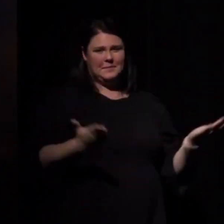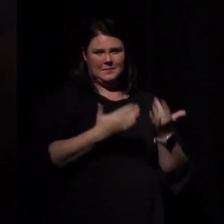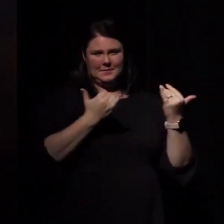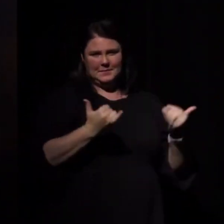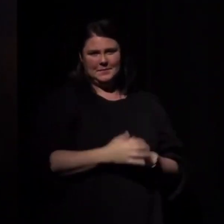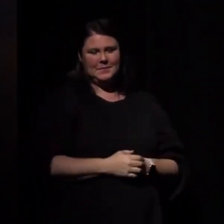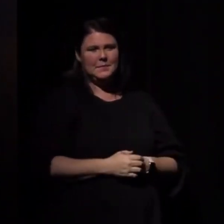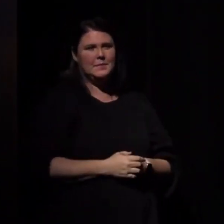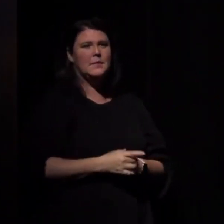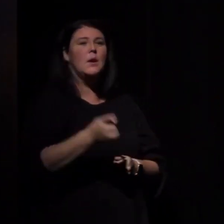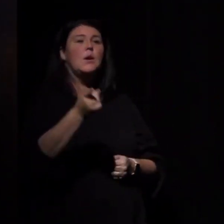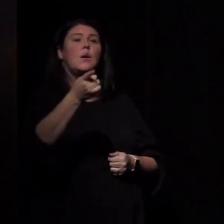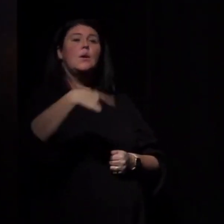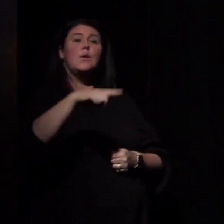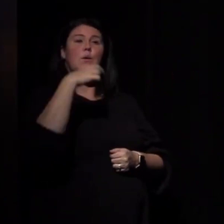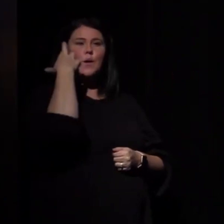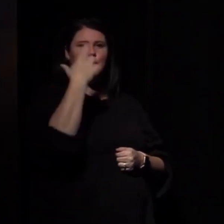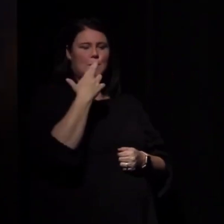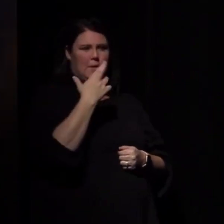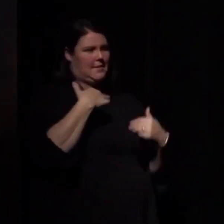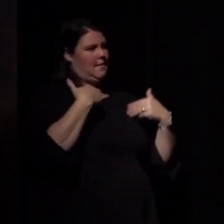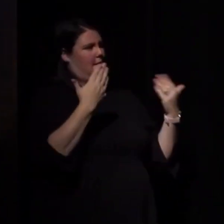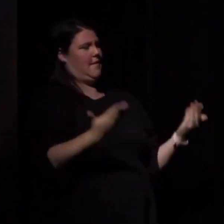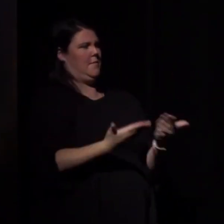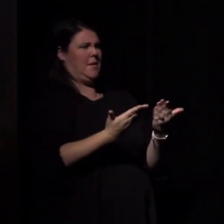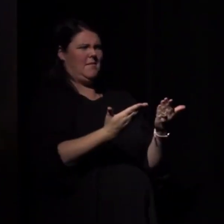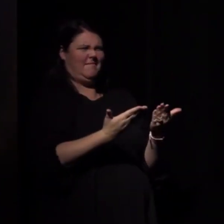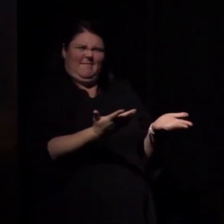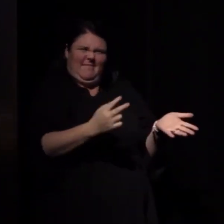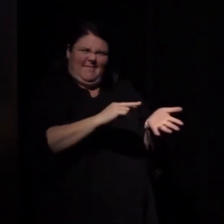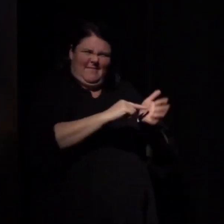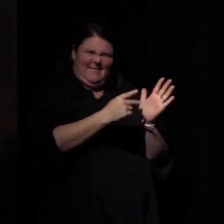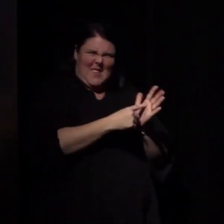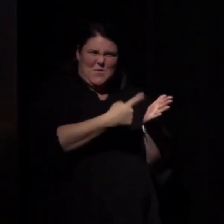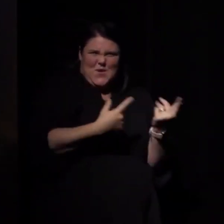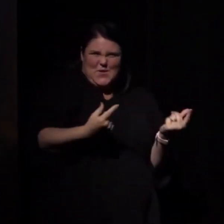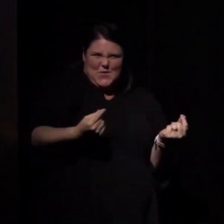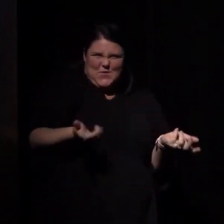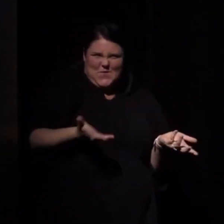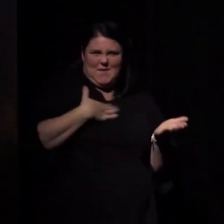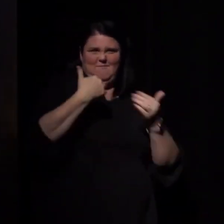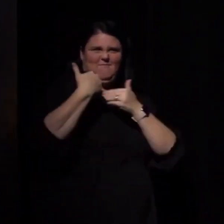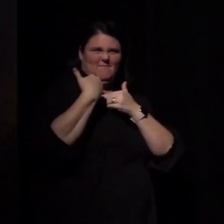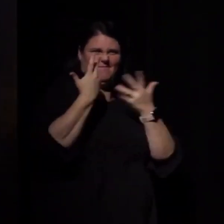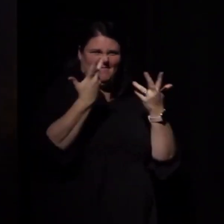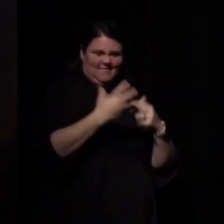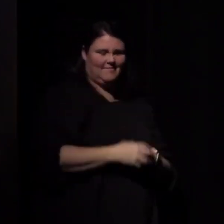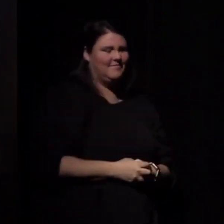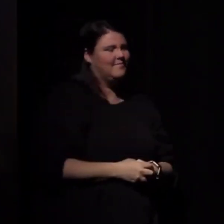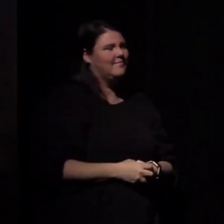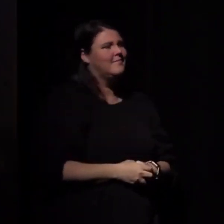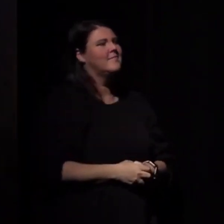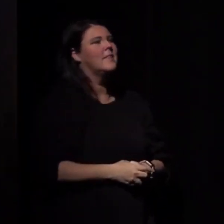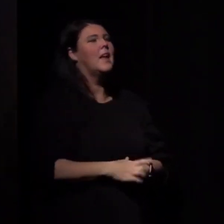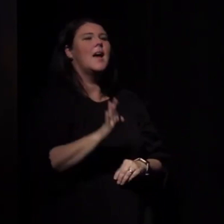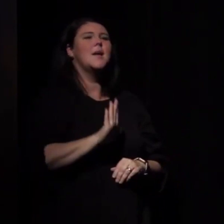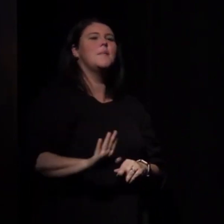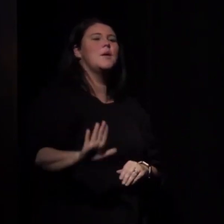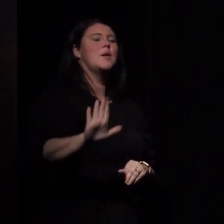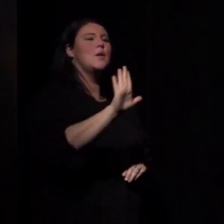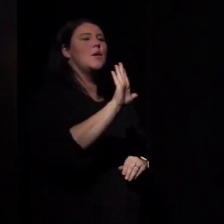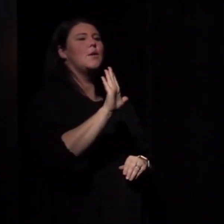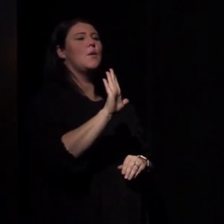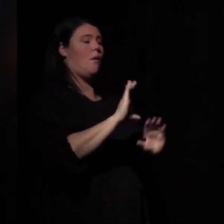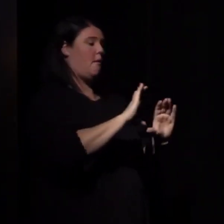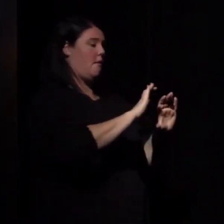You are the reason that I do what I do. So what exactly do student trustees do? Student trustees are your voice between